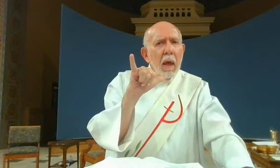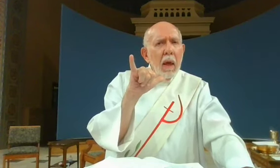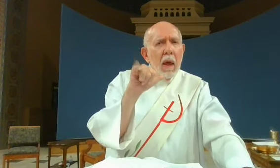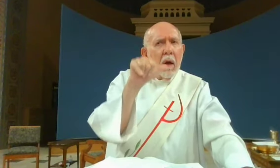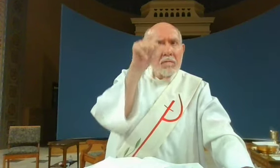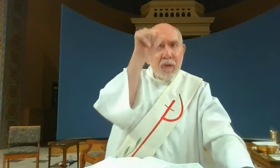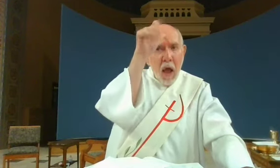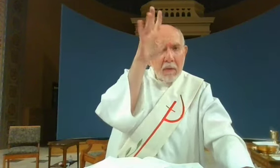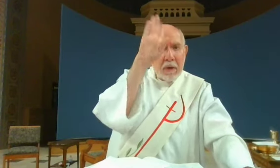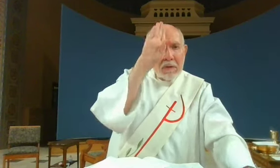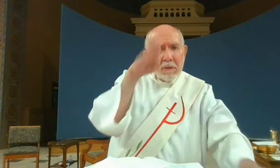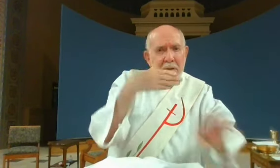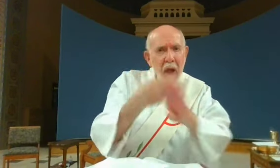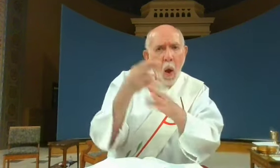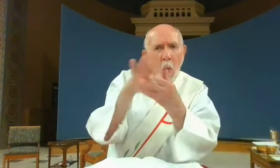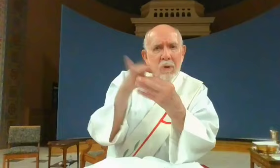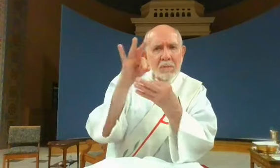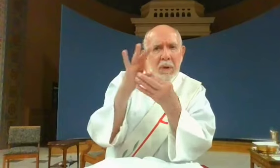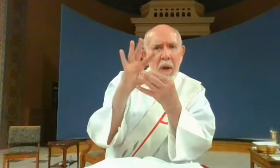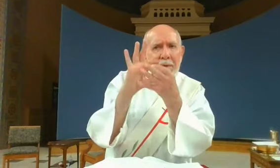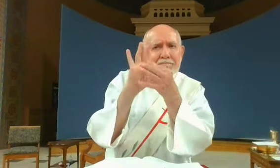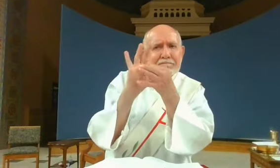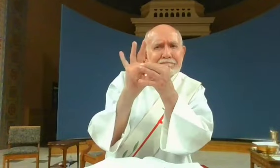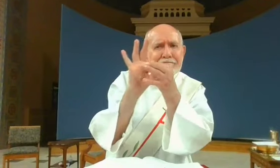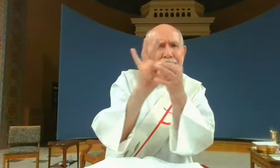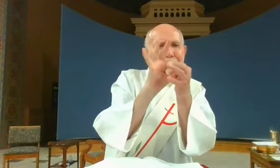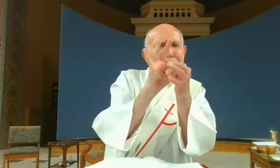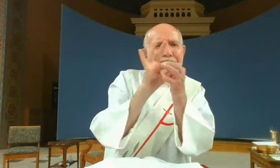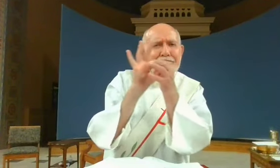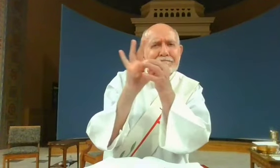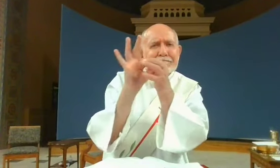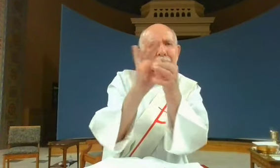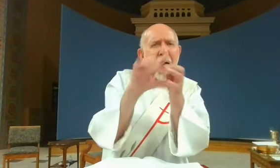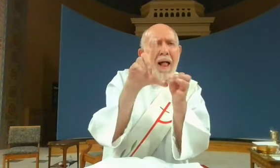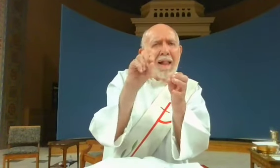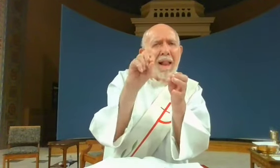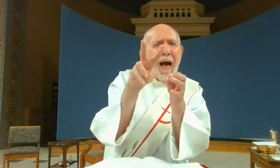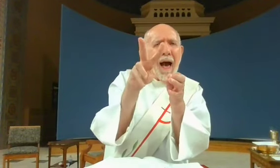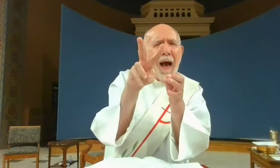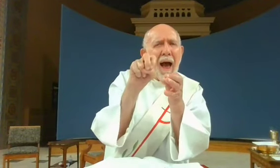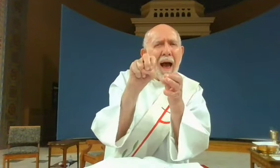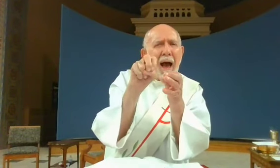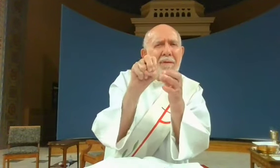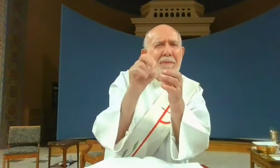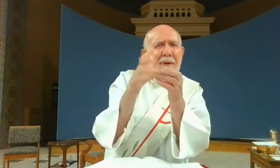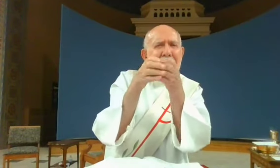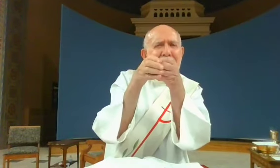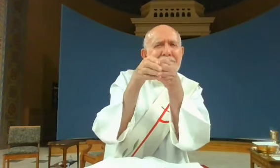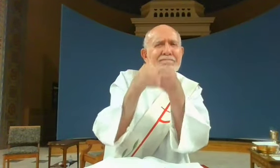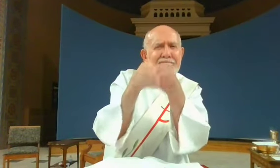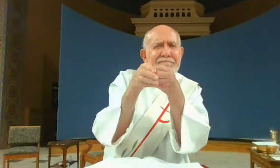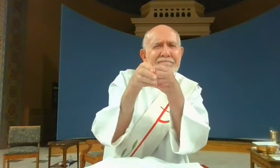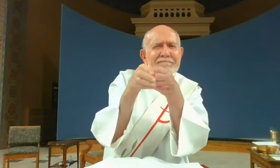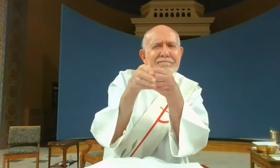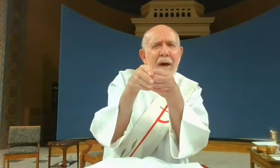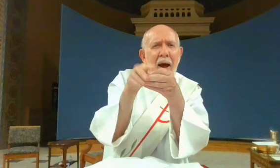Holy Spirit. The Trinity is a family, united in love.